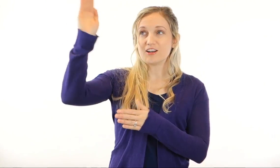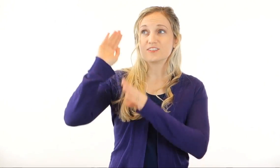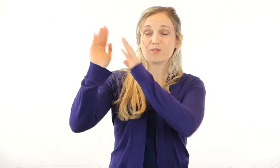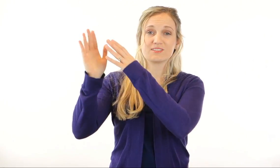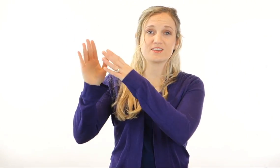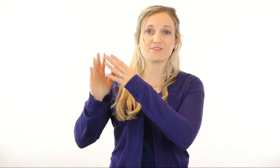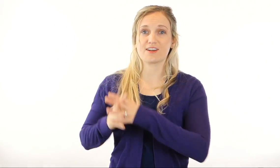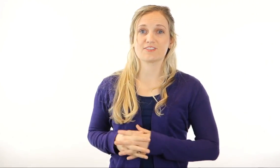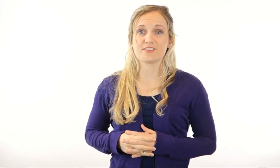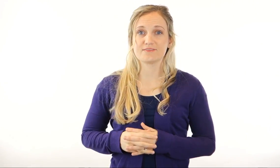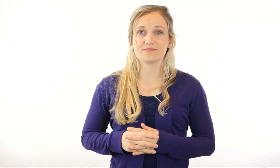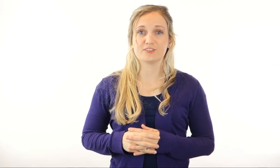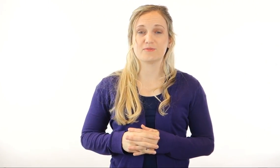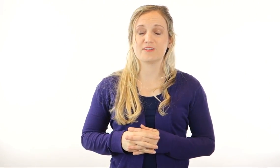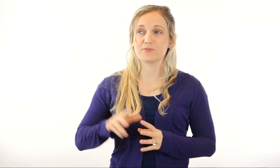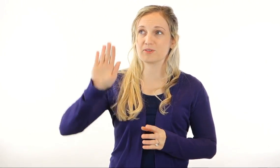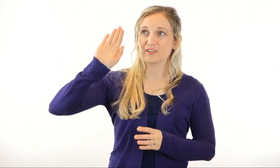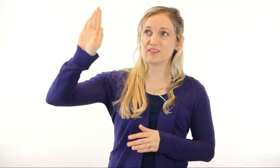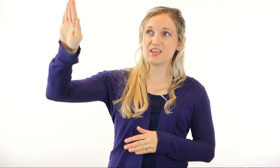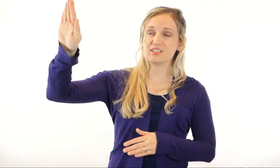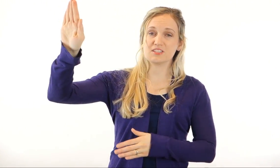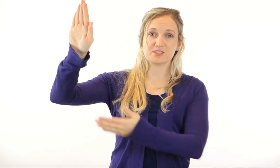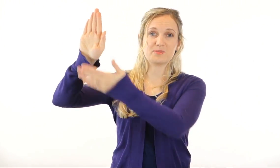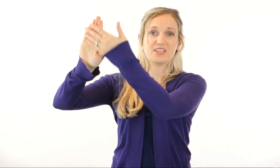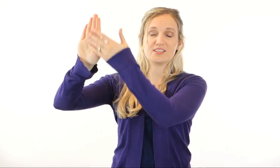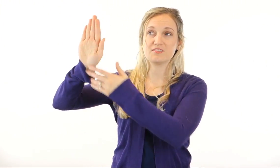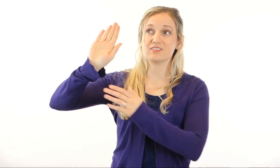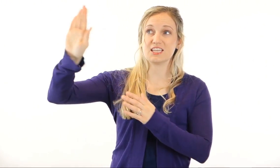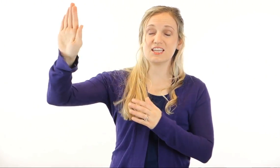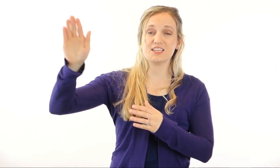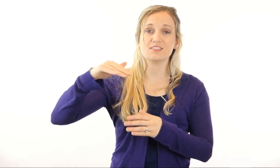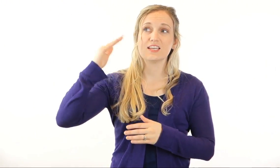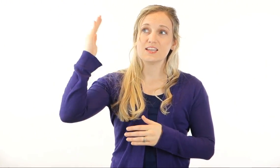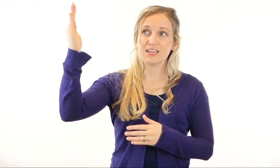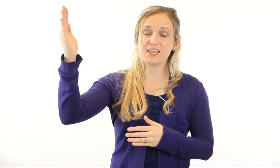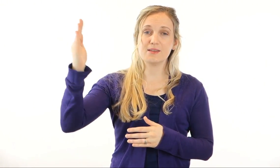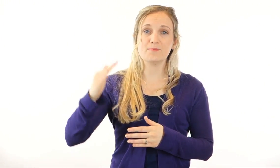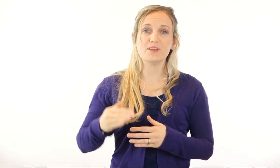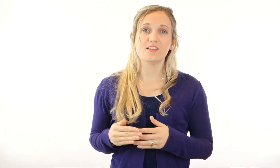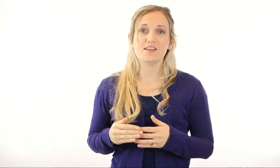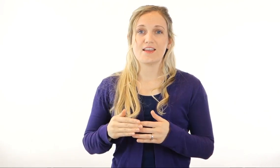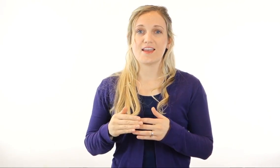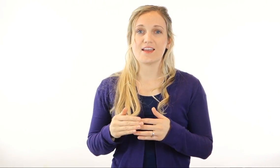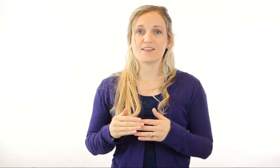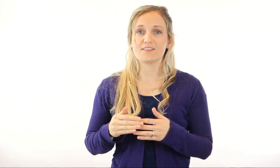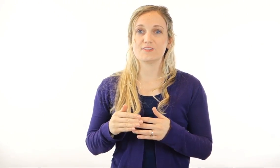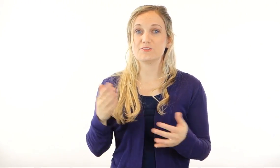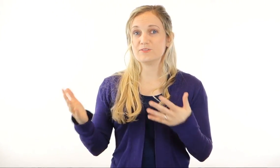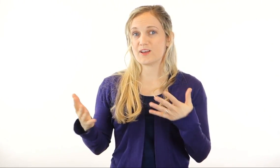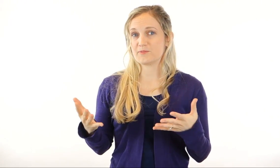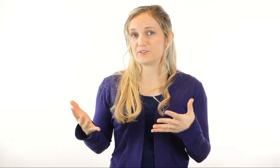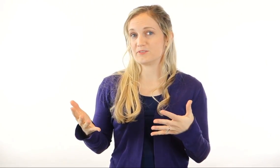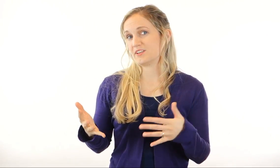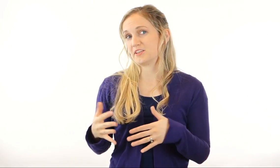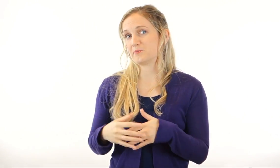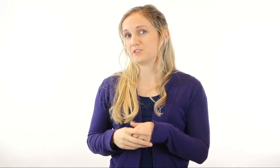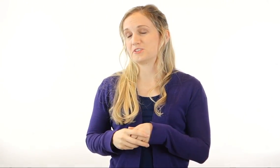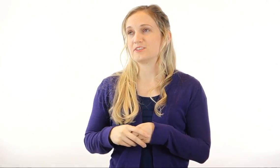is always that direction. So if we go like this, then it's possessive, it's his, him, and you can do that when you do sign language,